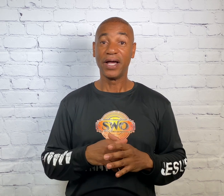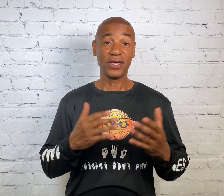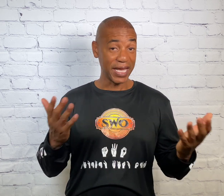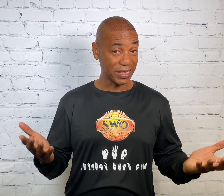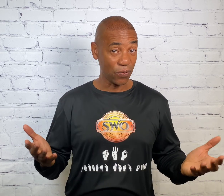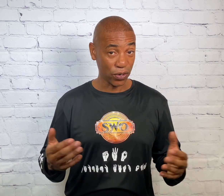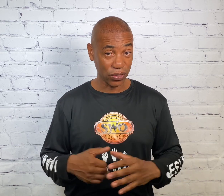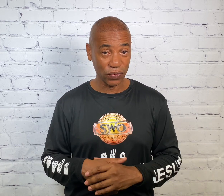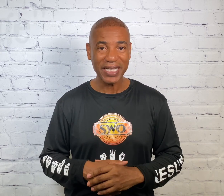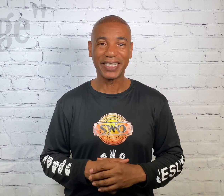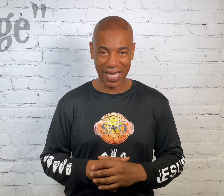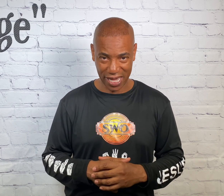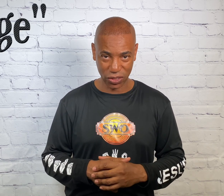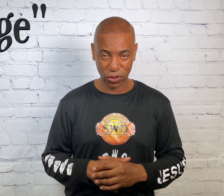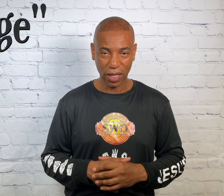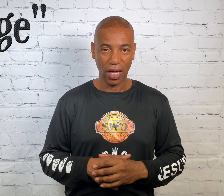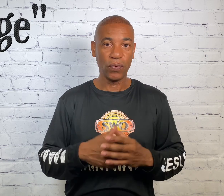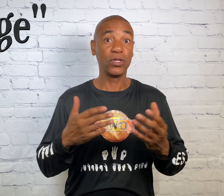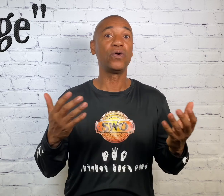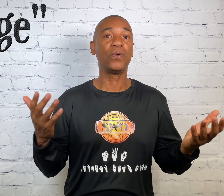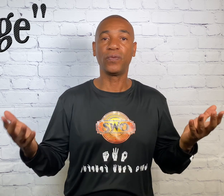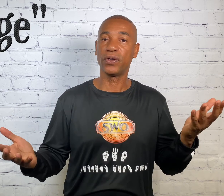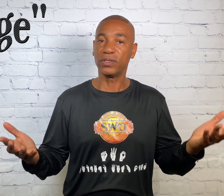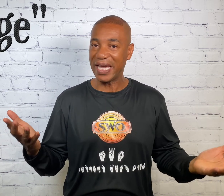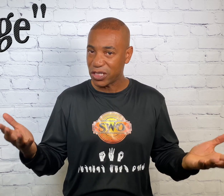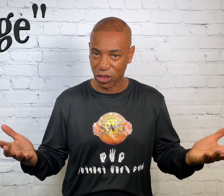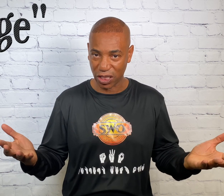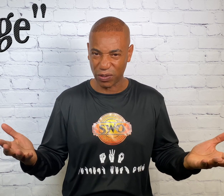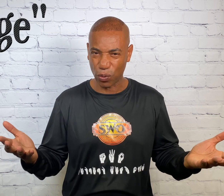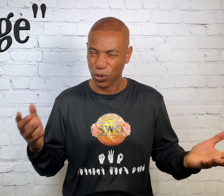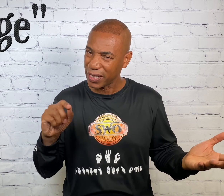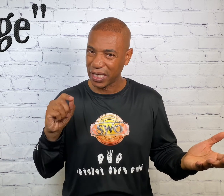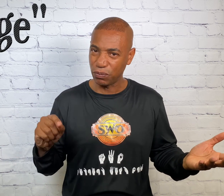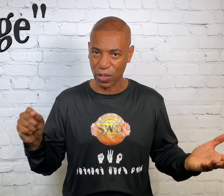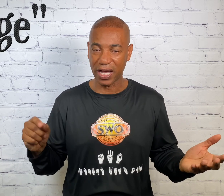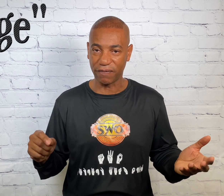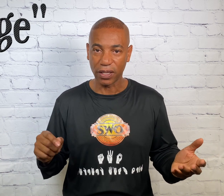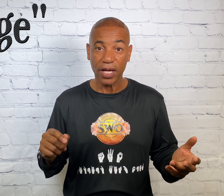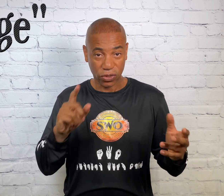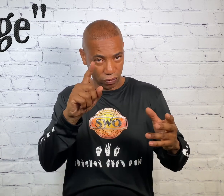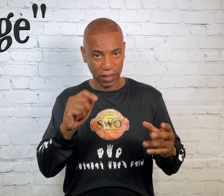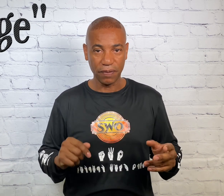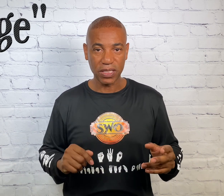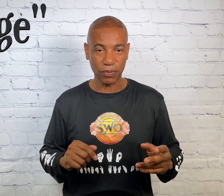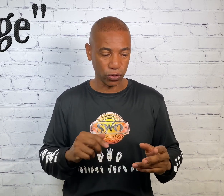The next sign we're going to do is gauge. And we know when we're gauging something, we're trying to keep track of it. So let me demonstrate.